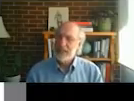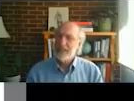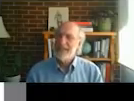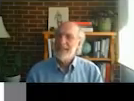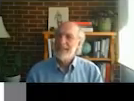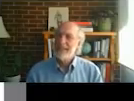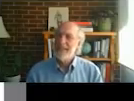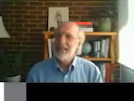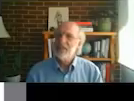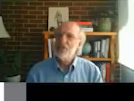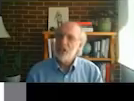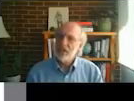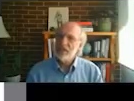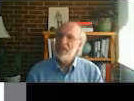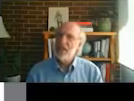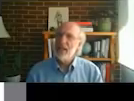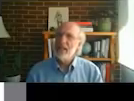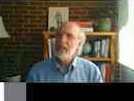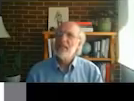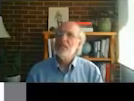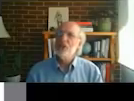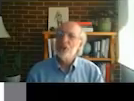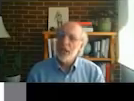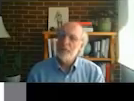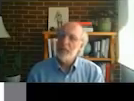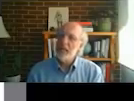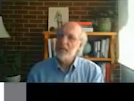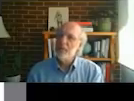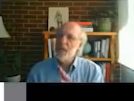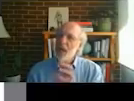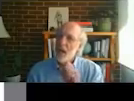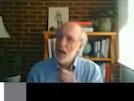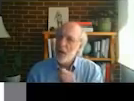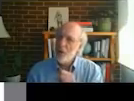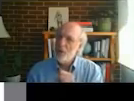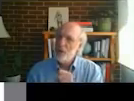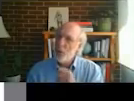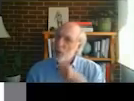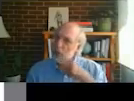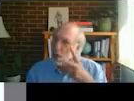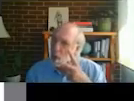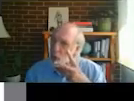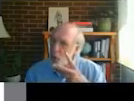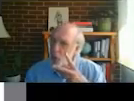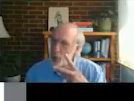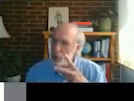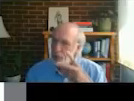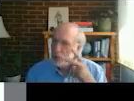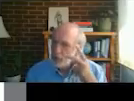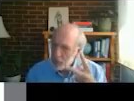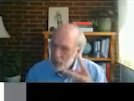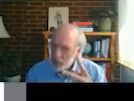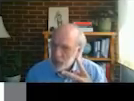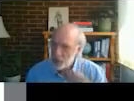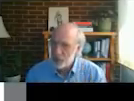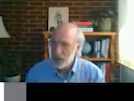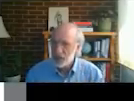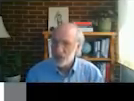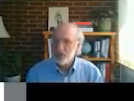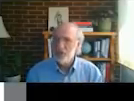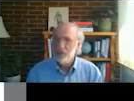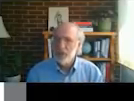at here is that just like the shaping of vocal